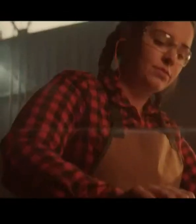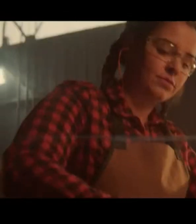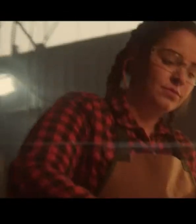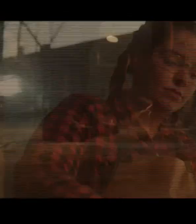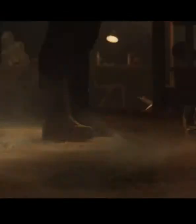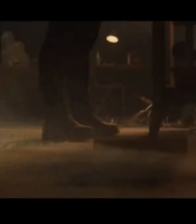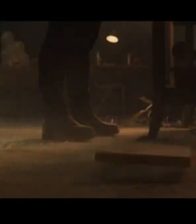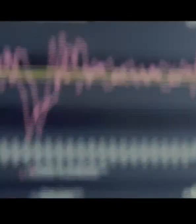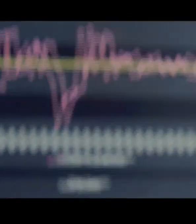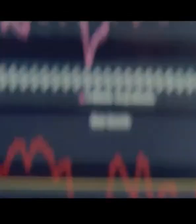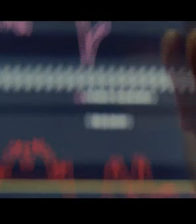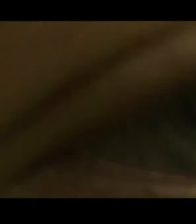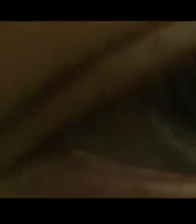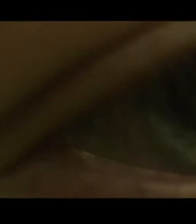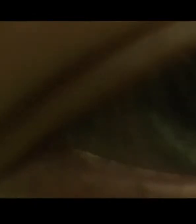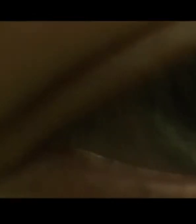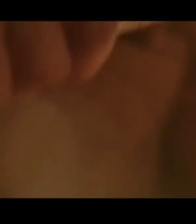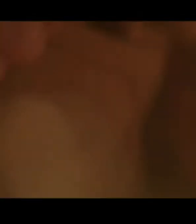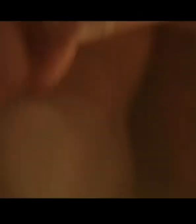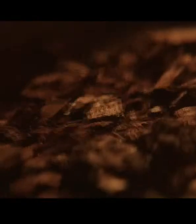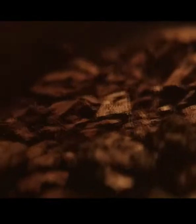into reality.